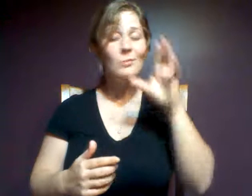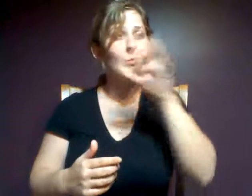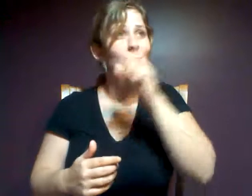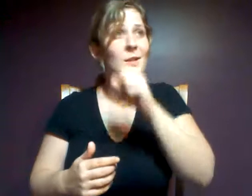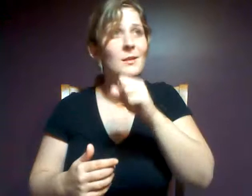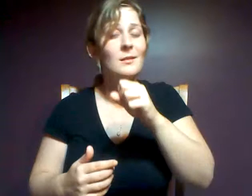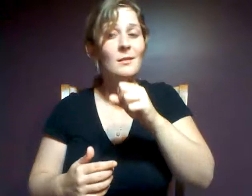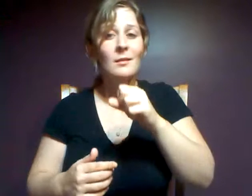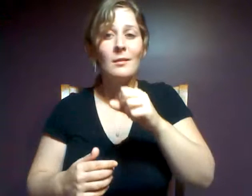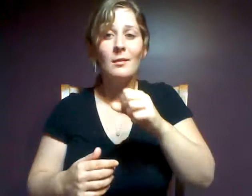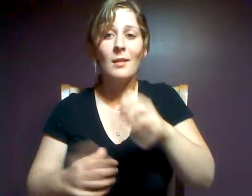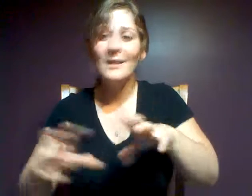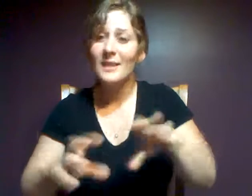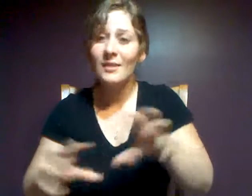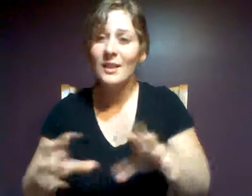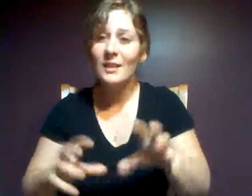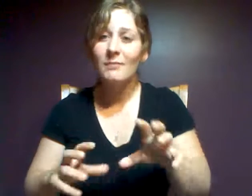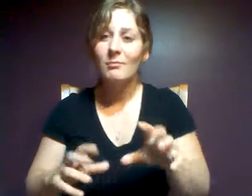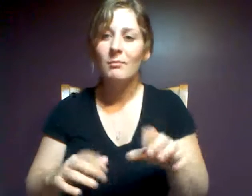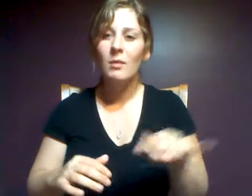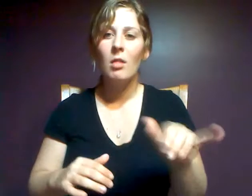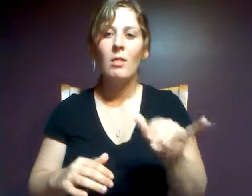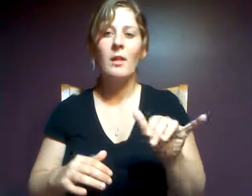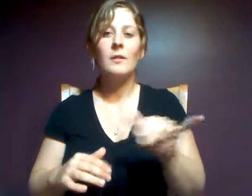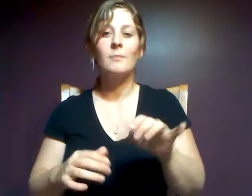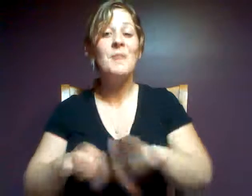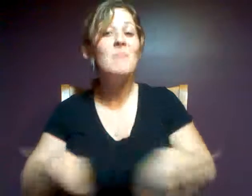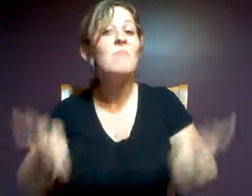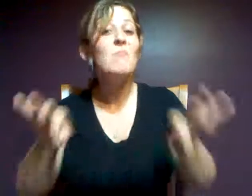as contributors to society and to the workforce.